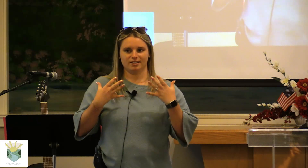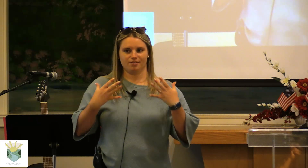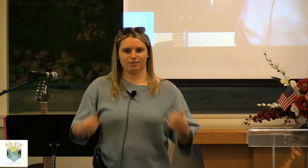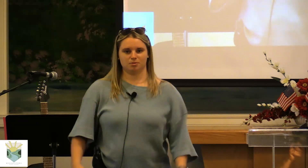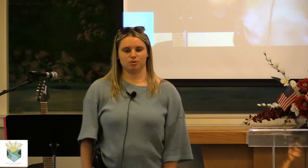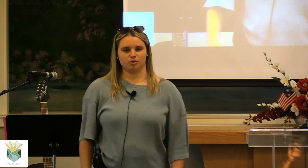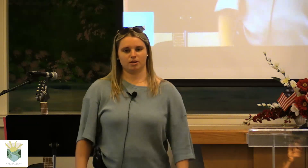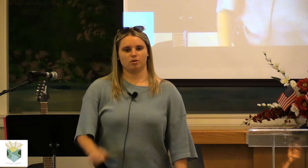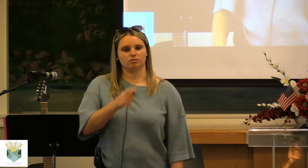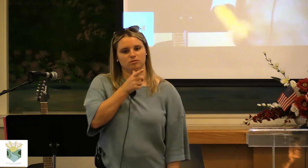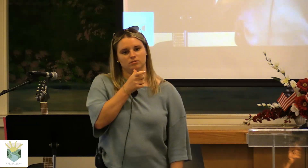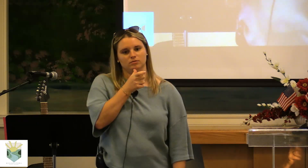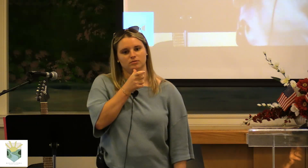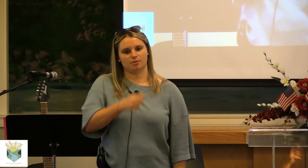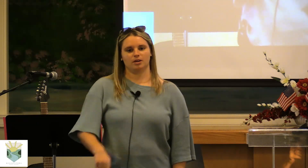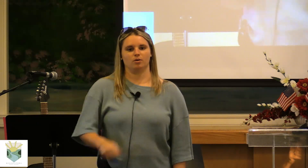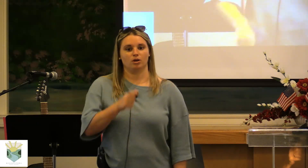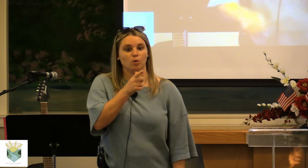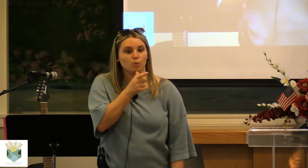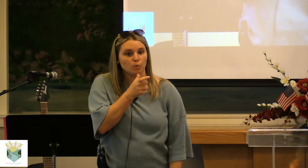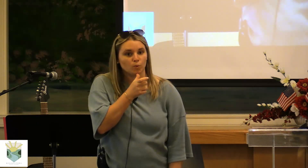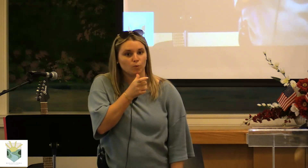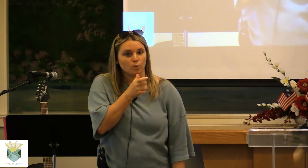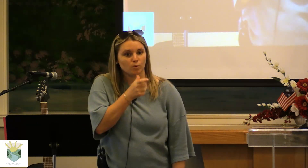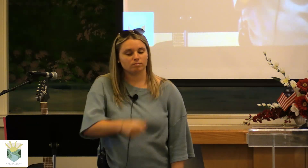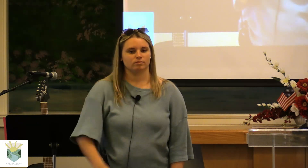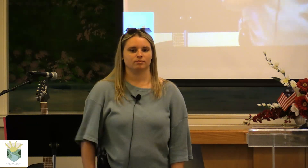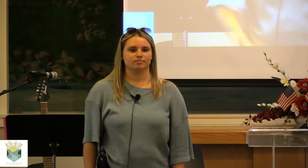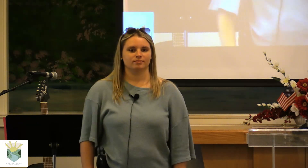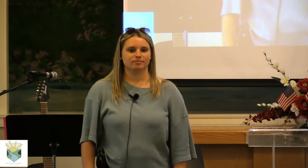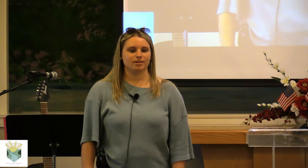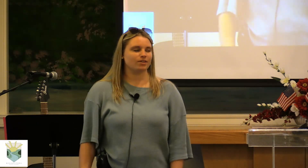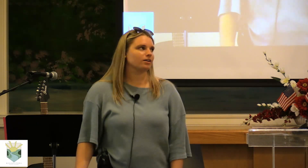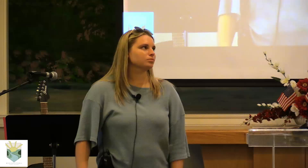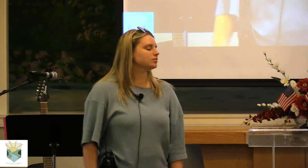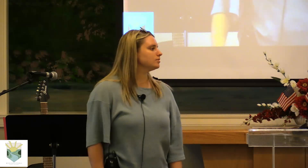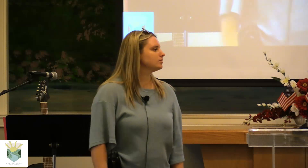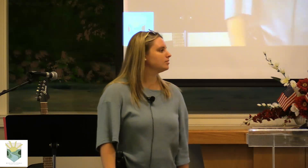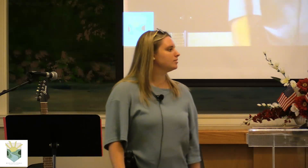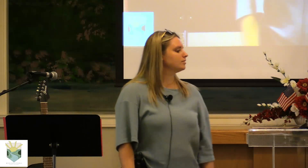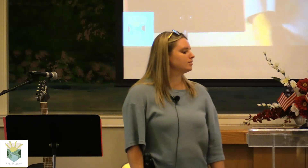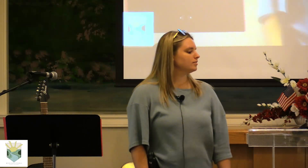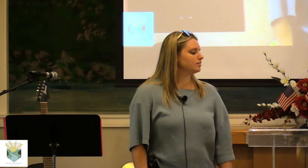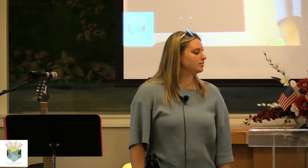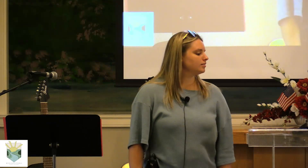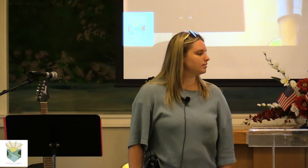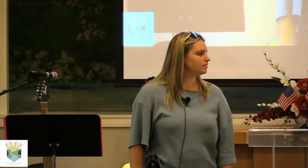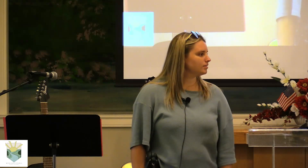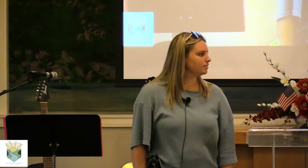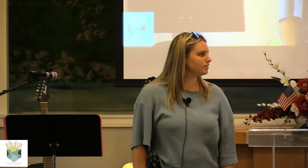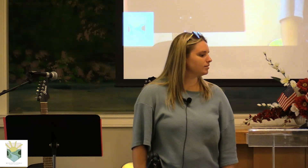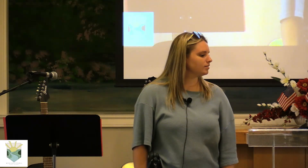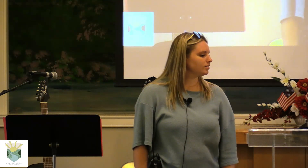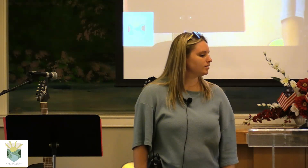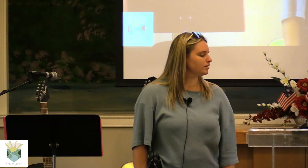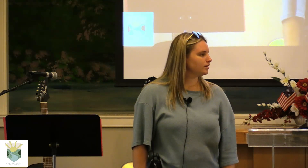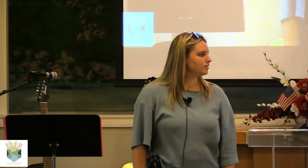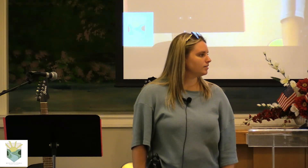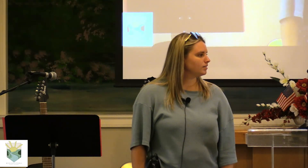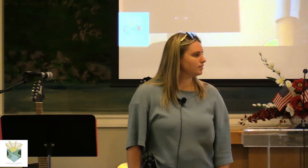difference between me going or me going. Or If that doing helps. like, hold on, I can't hold this. Doing like, what? Or like,